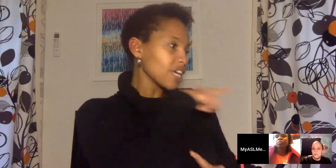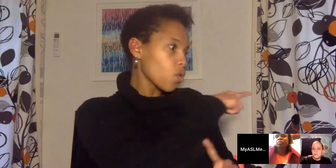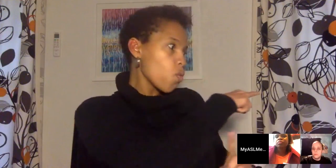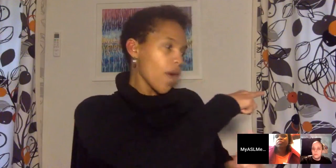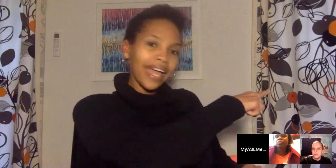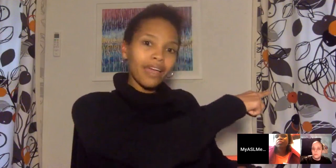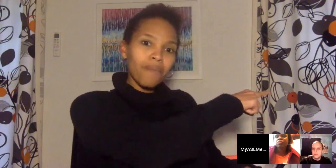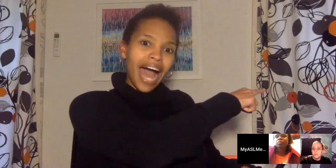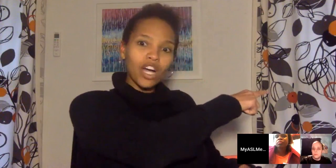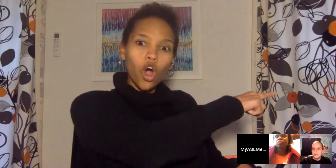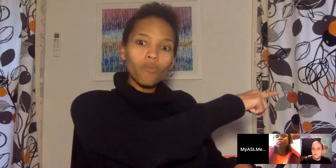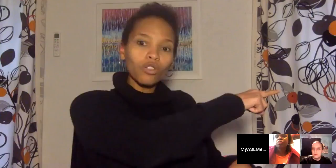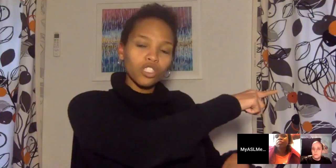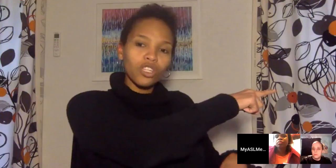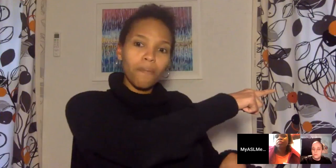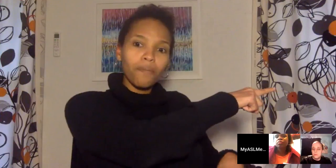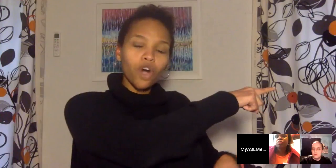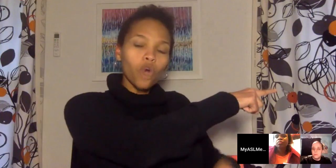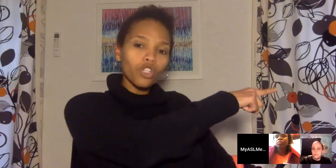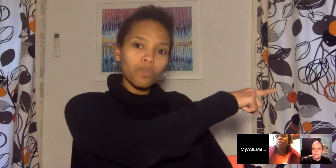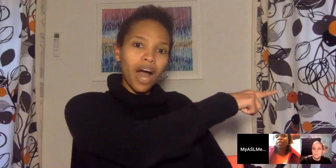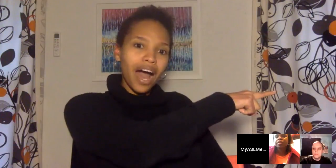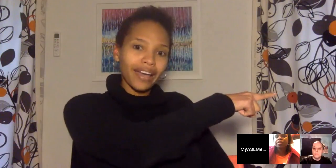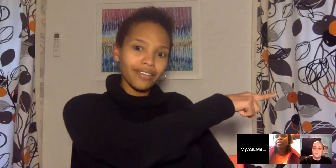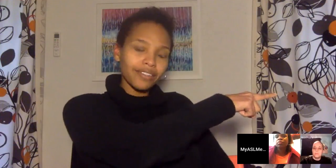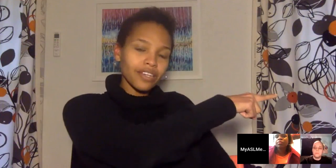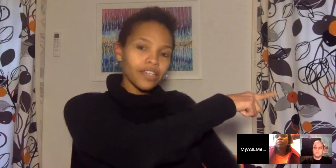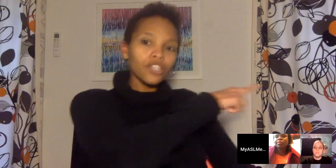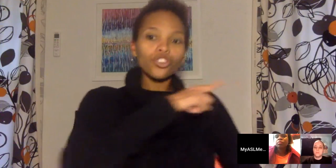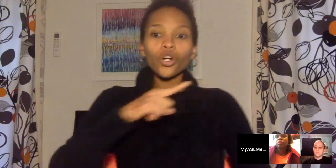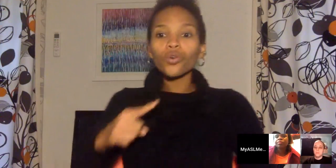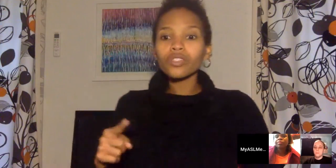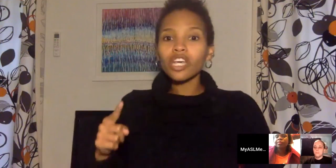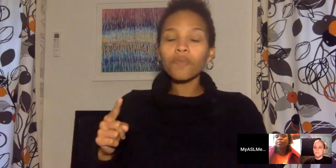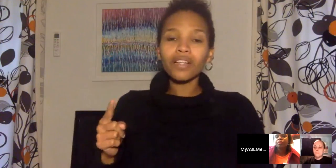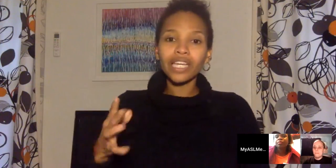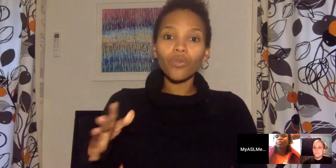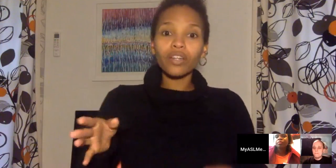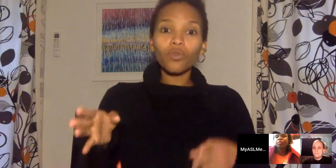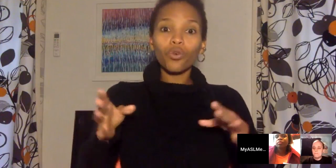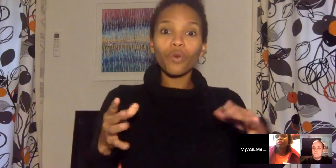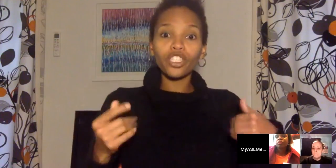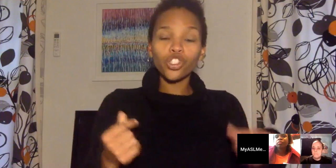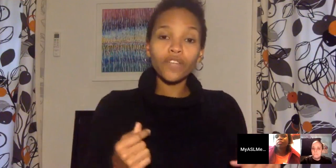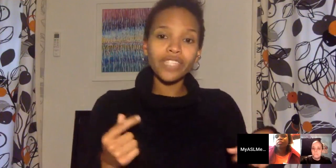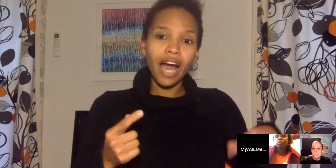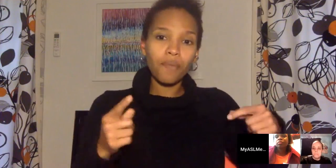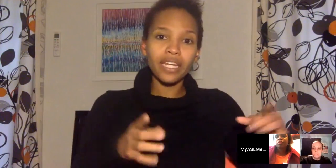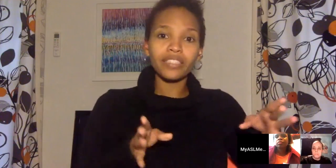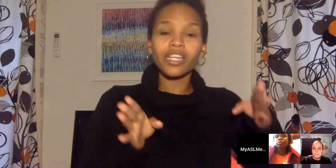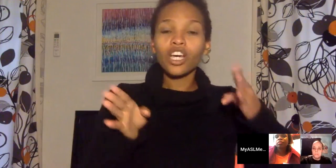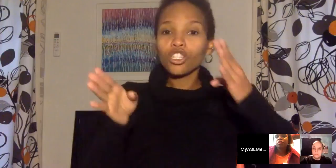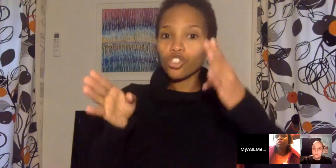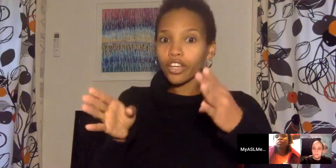pointing way back, almost behind. So typically, when shifts happen, it's